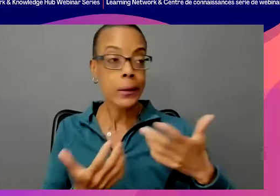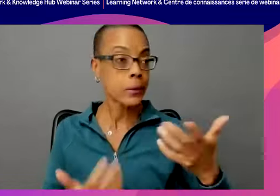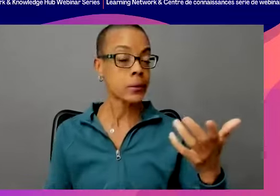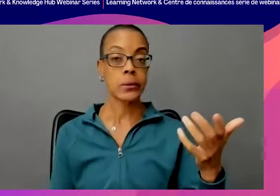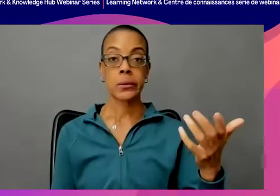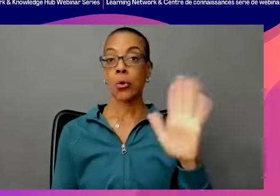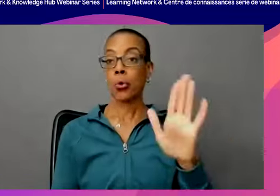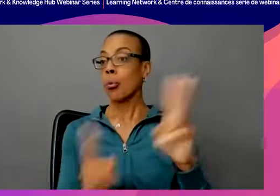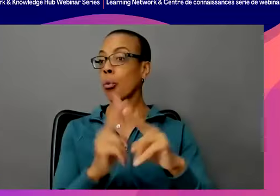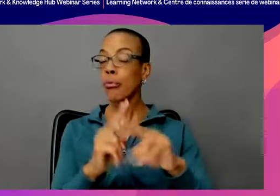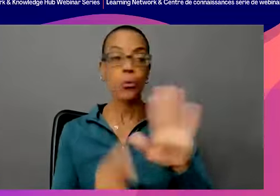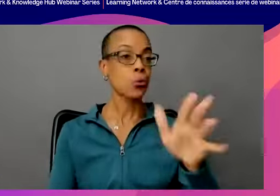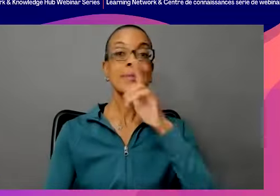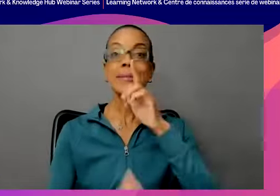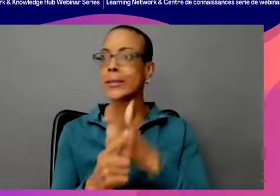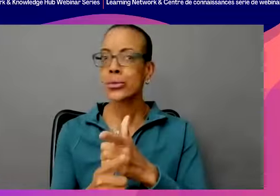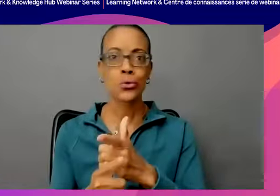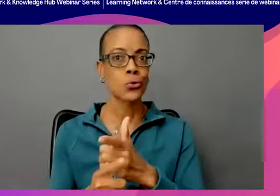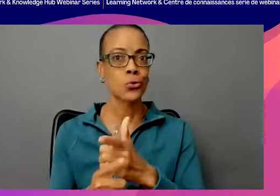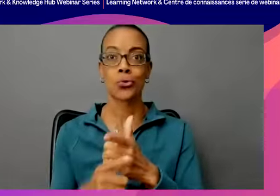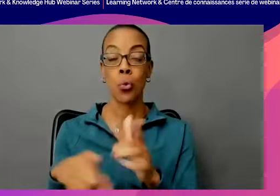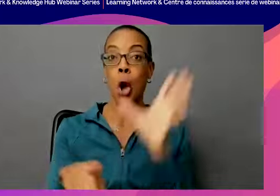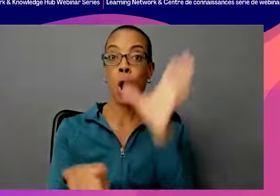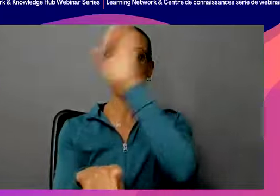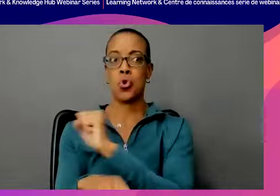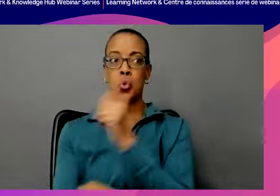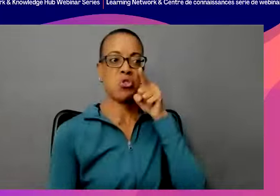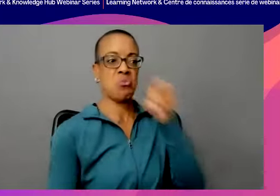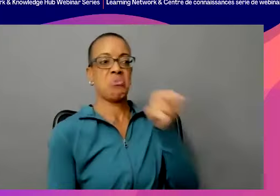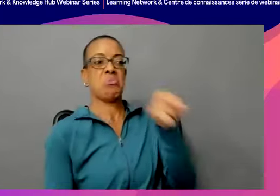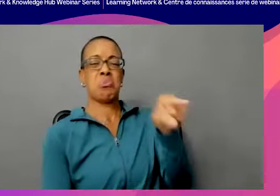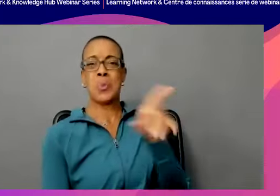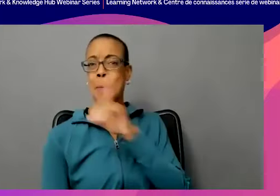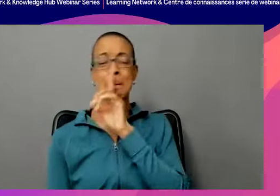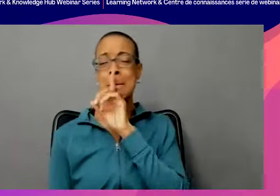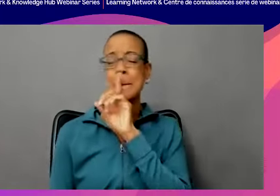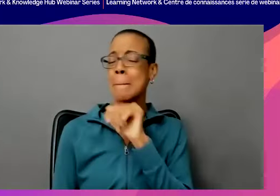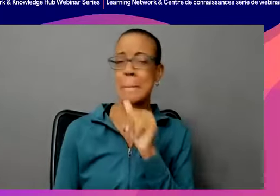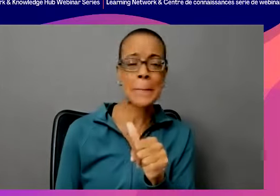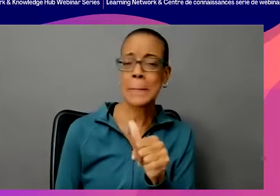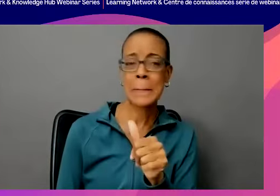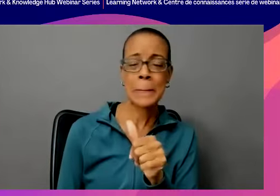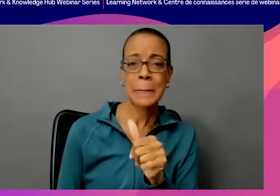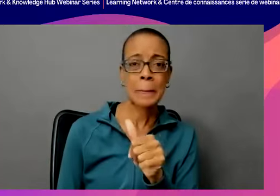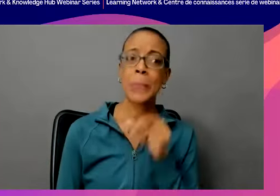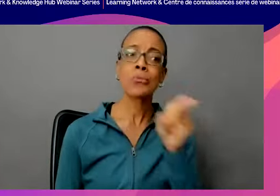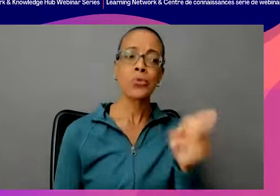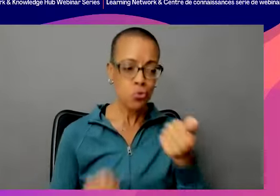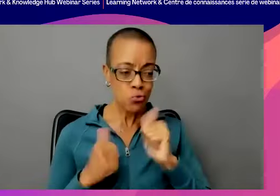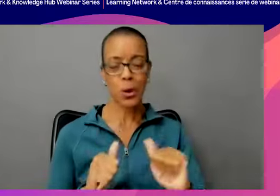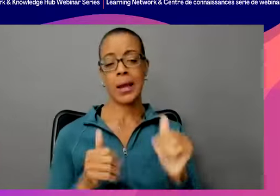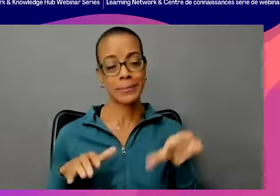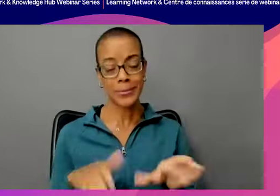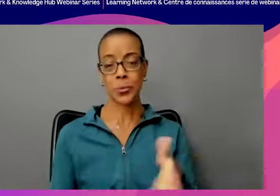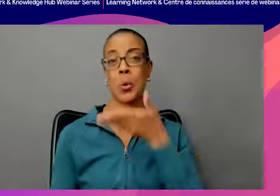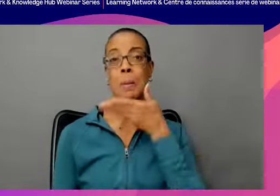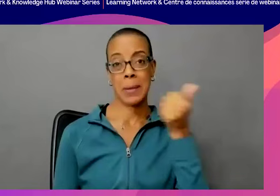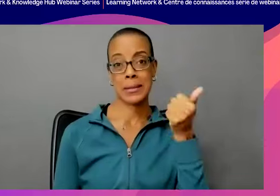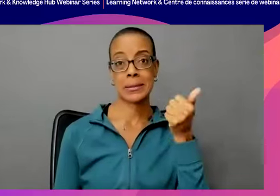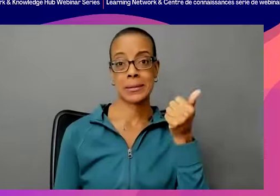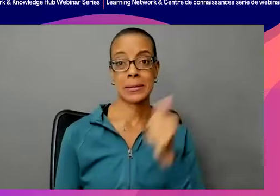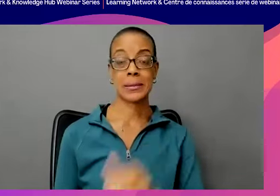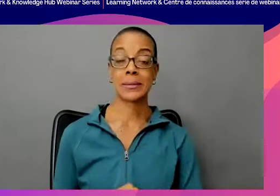you know, sister, it could be, just don't assume it is hers. You know, she's doing her best, you know, and remember